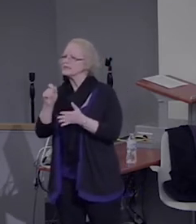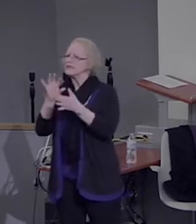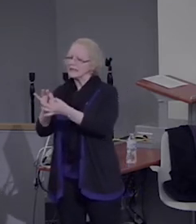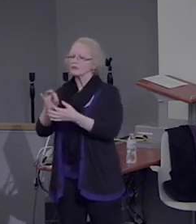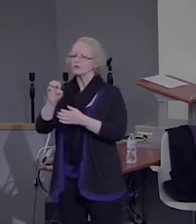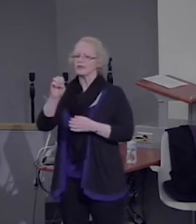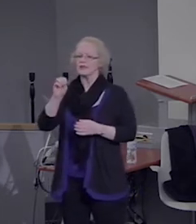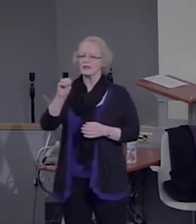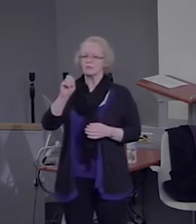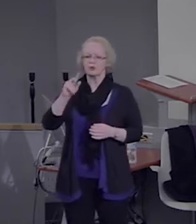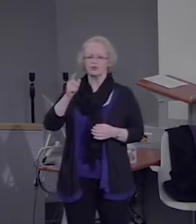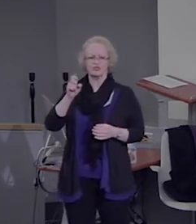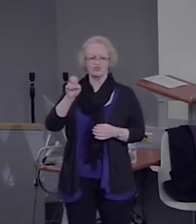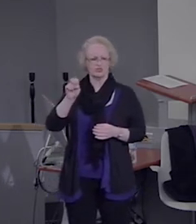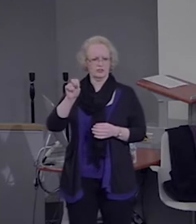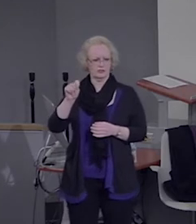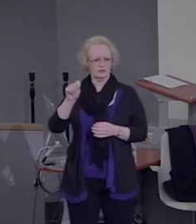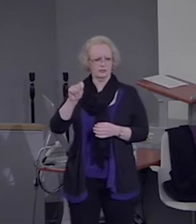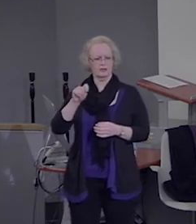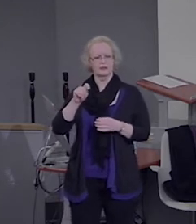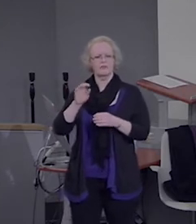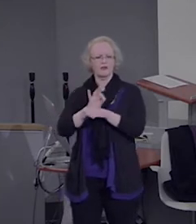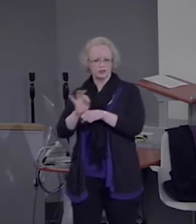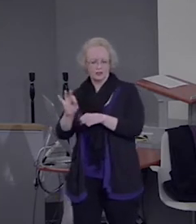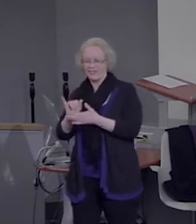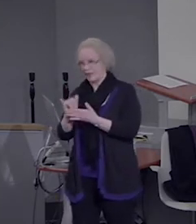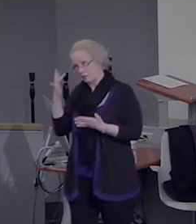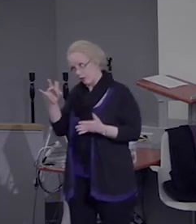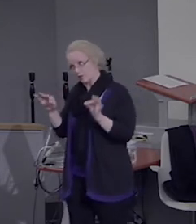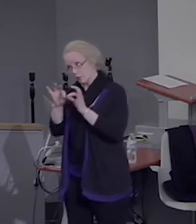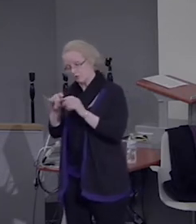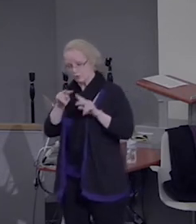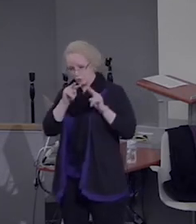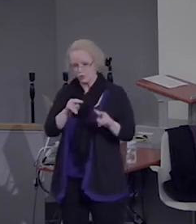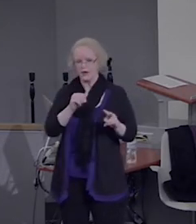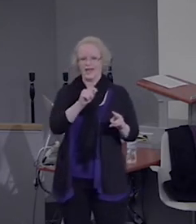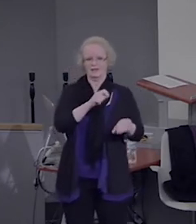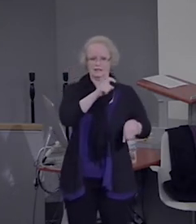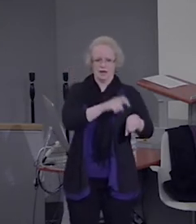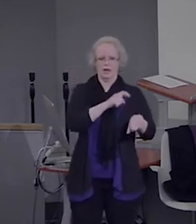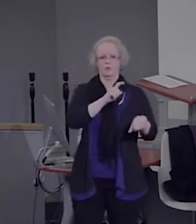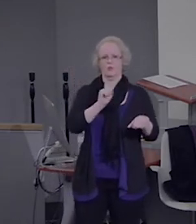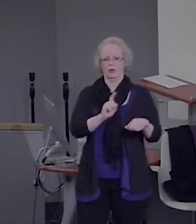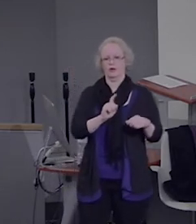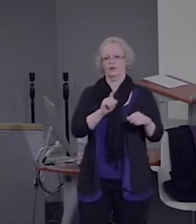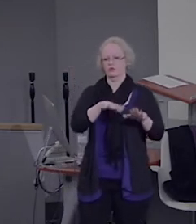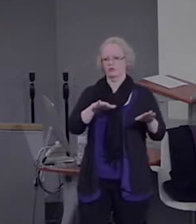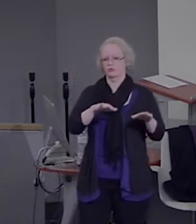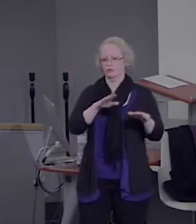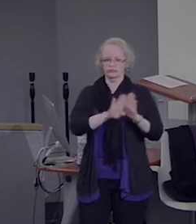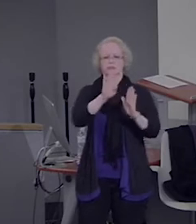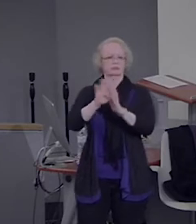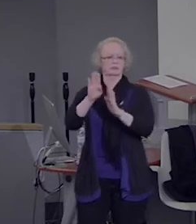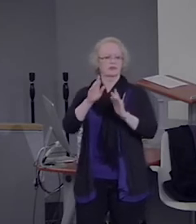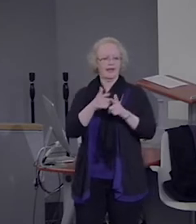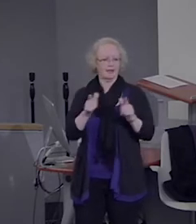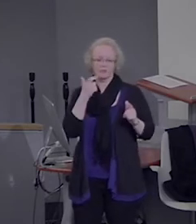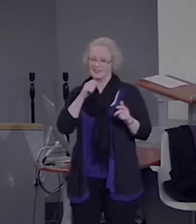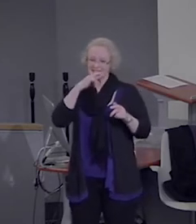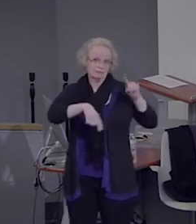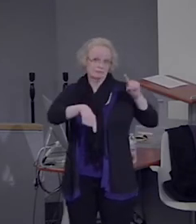is acquiring and that's why it was really good to look at this language burst because kids were at all different points in acquiring